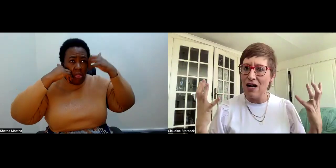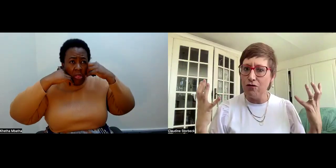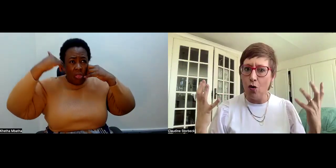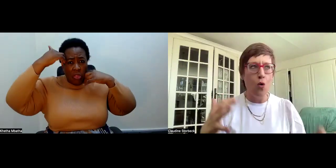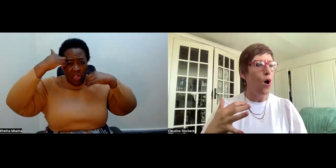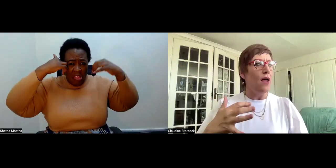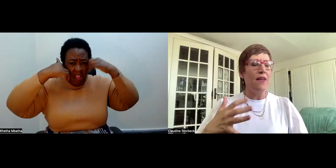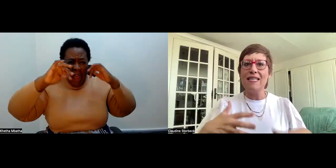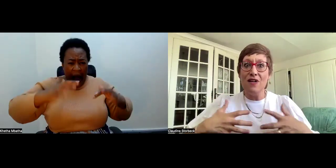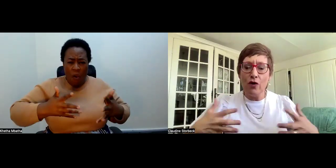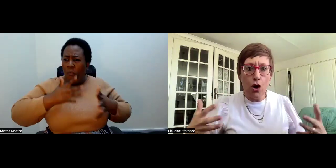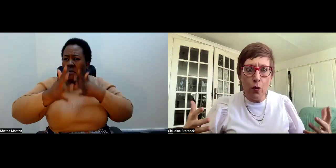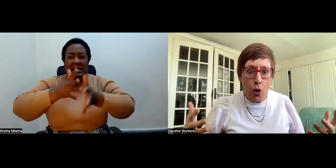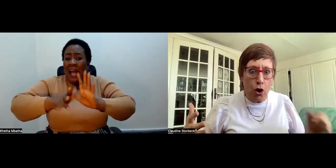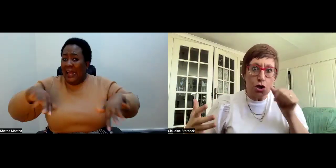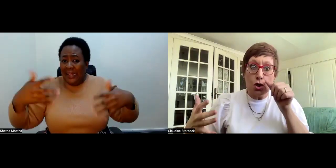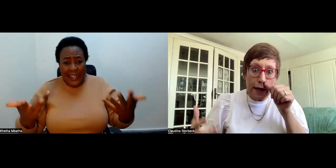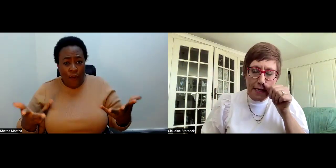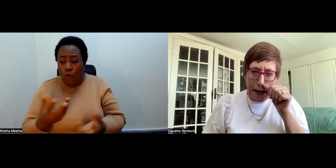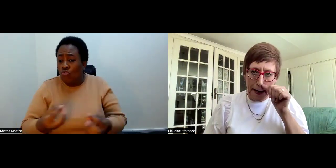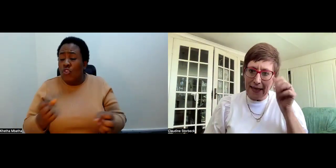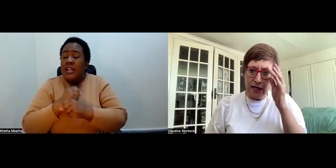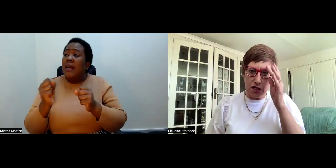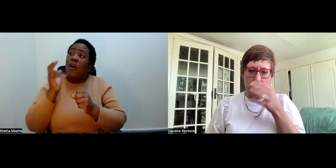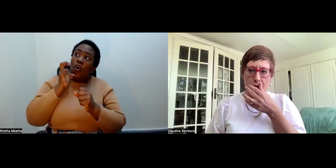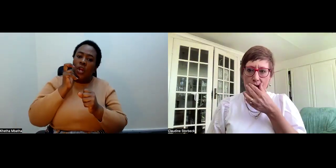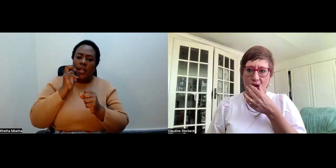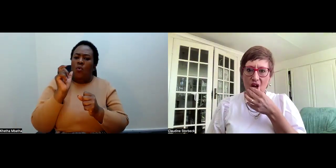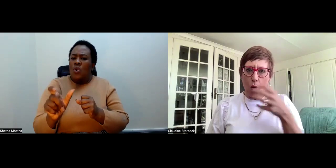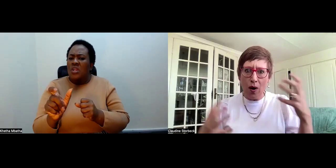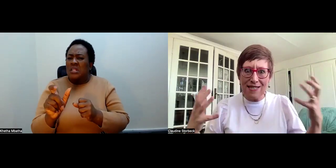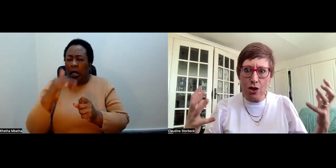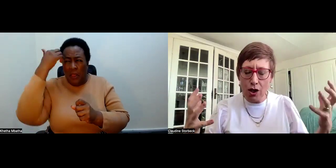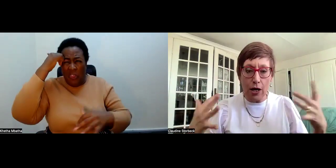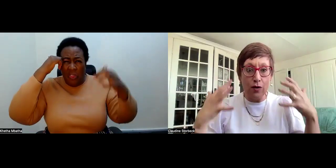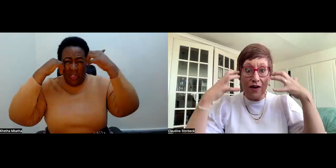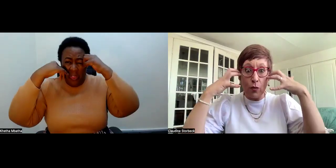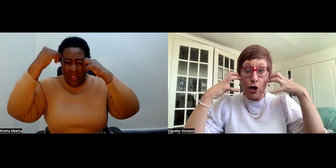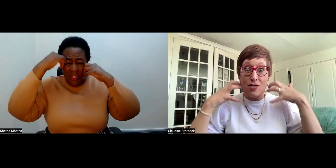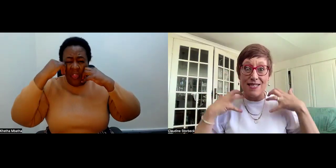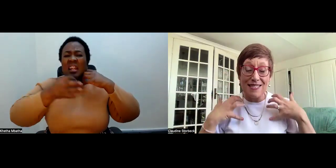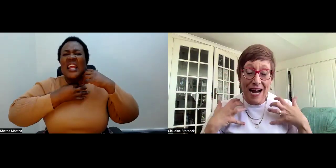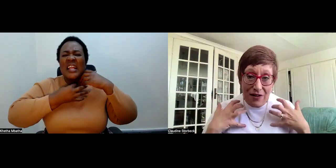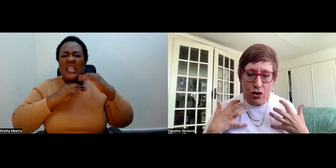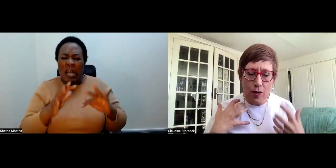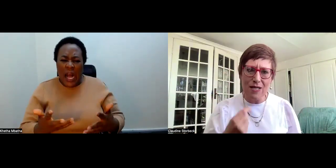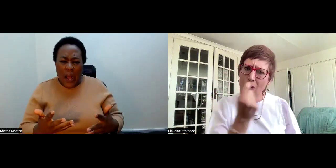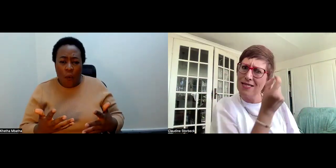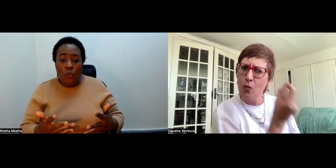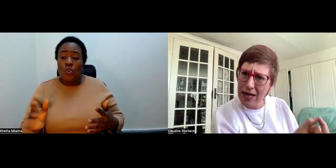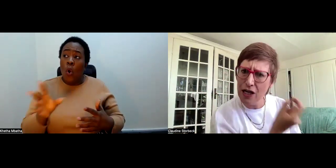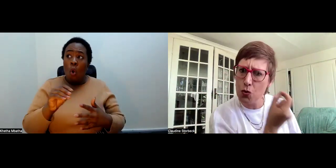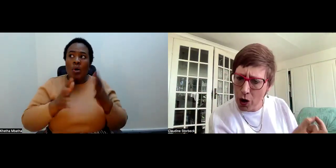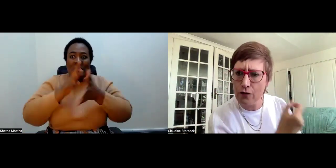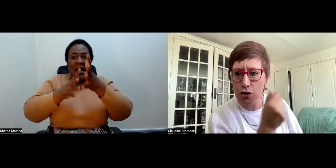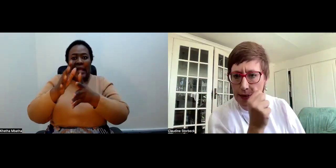a sign for, or the kids have never heard the word sweating in English. What does it look like? Or if everyone knows the sign for sweating, what